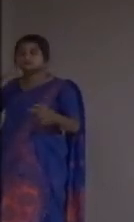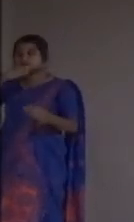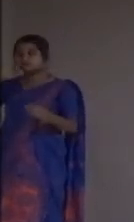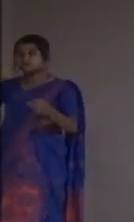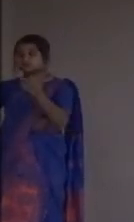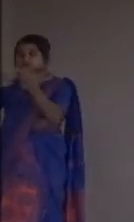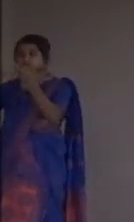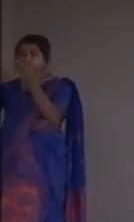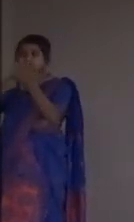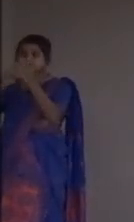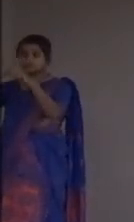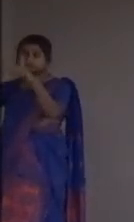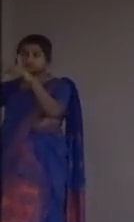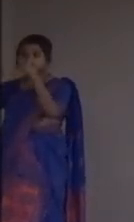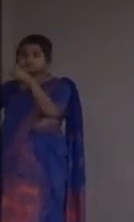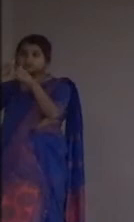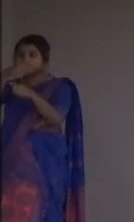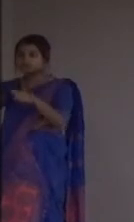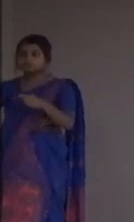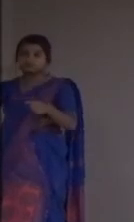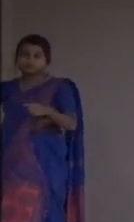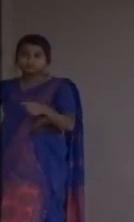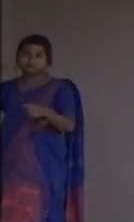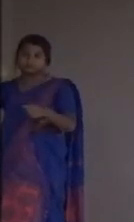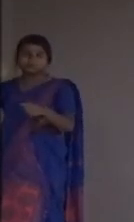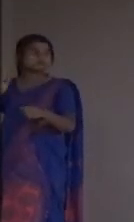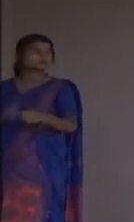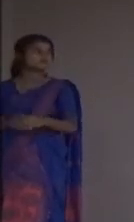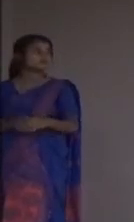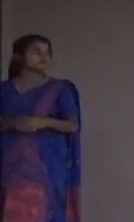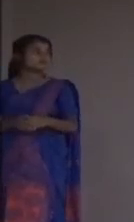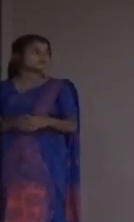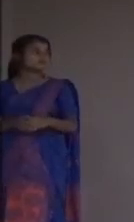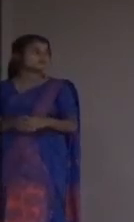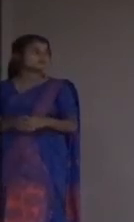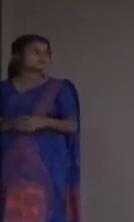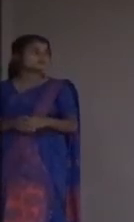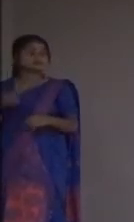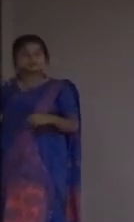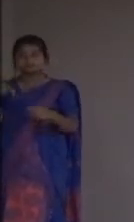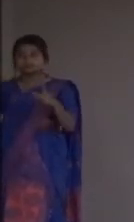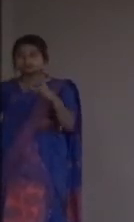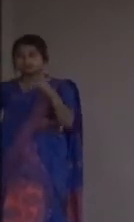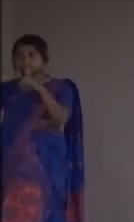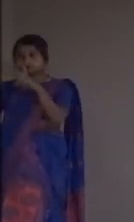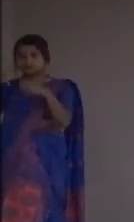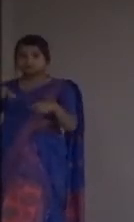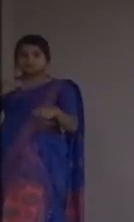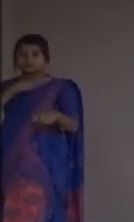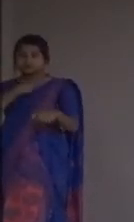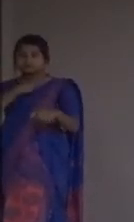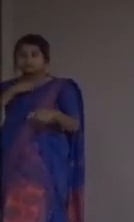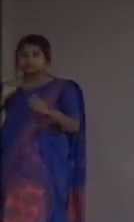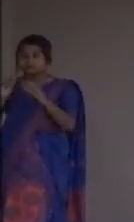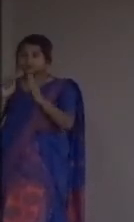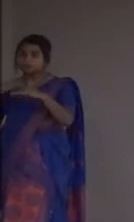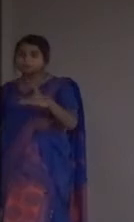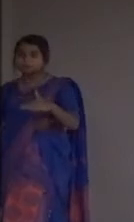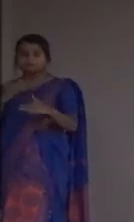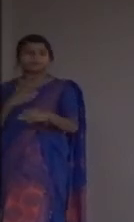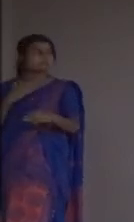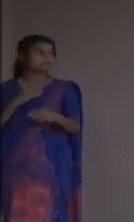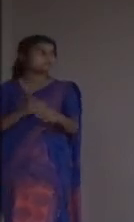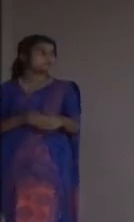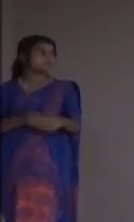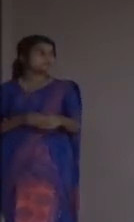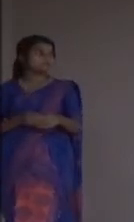India with special abilities who will be performing a dance performance, but a little later. But I have another